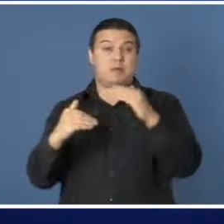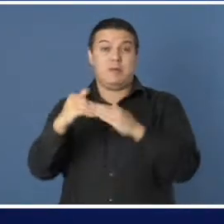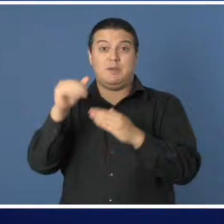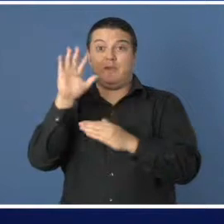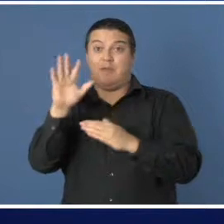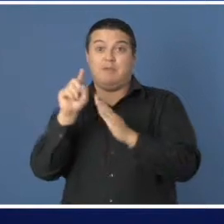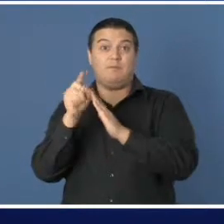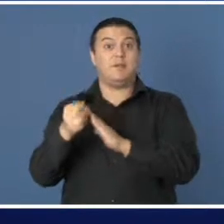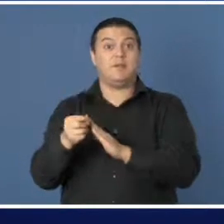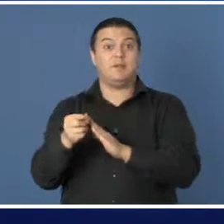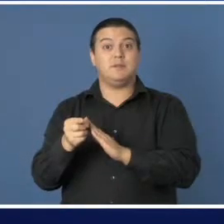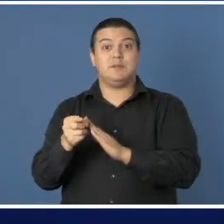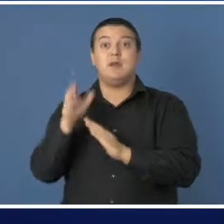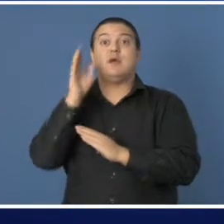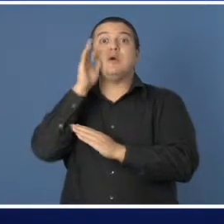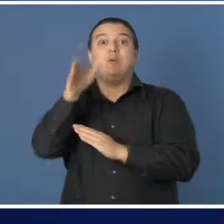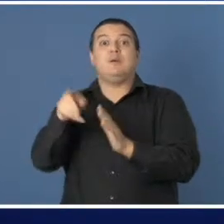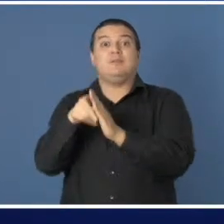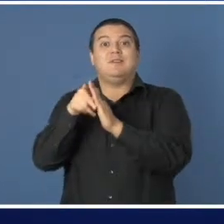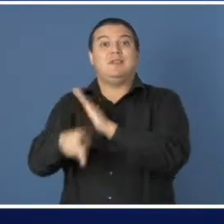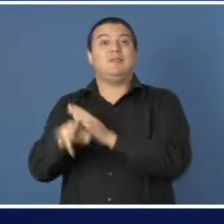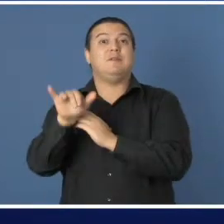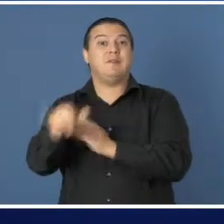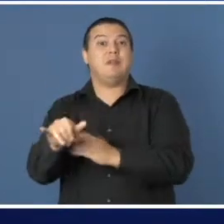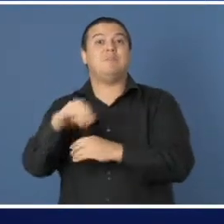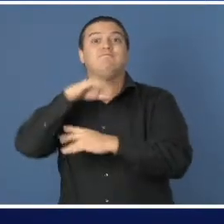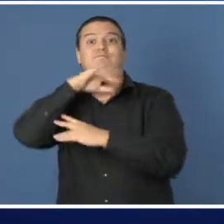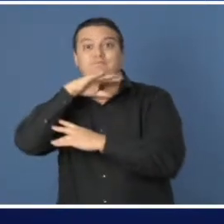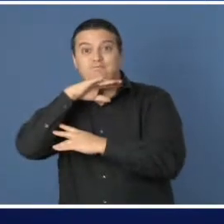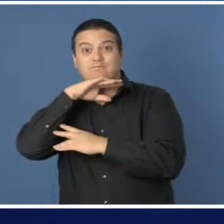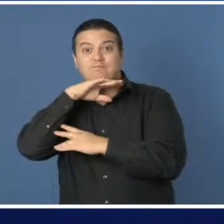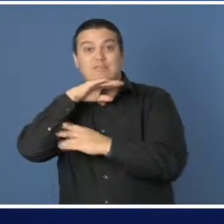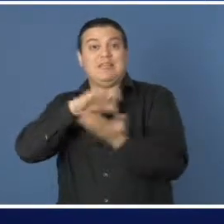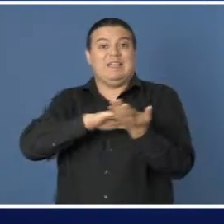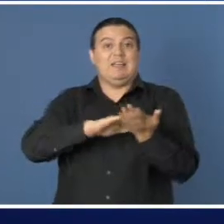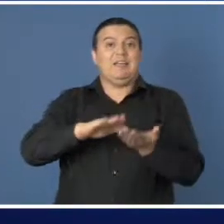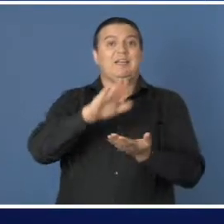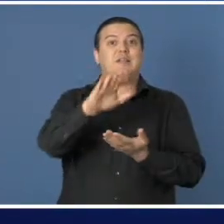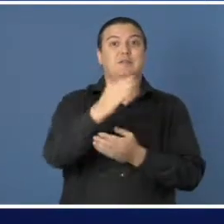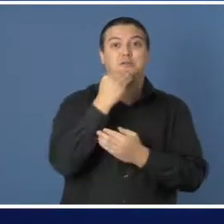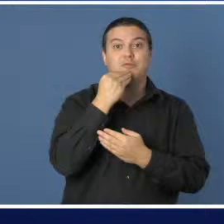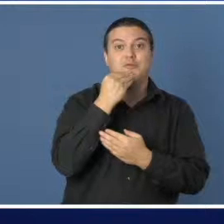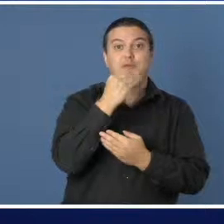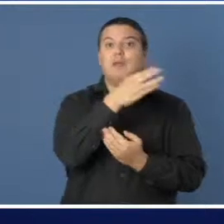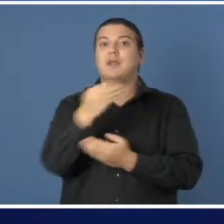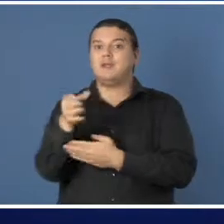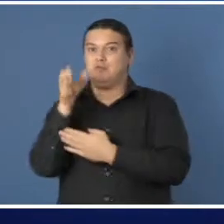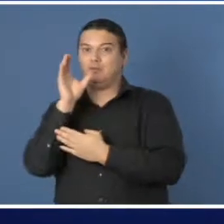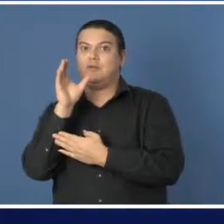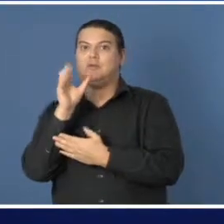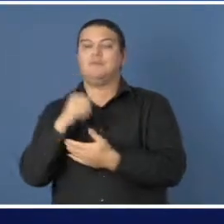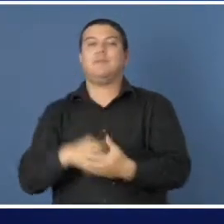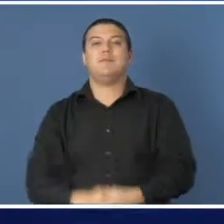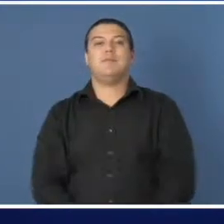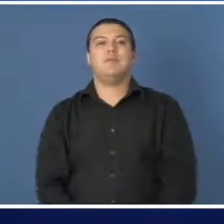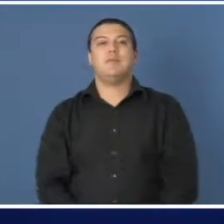for at least 5 minutes will detoxify contaminated food or drink.